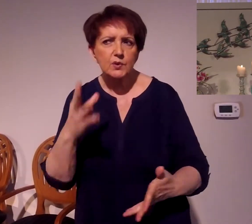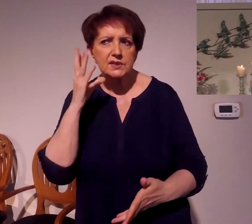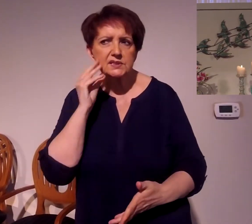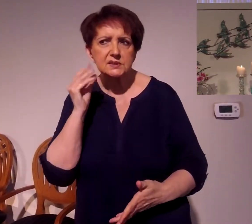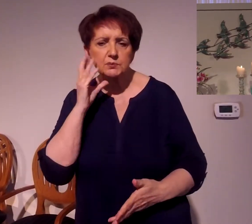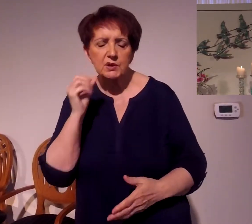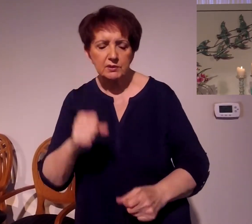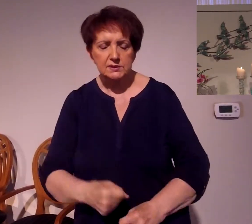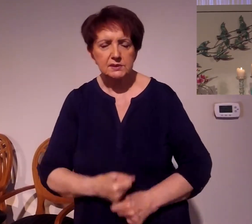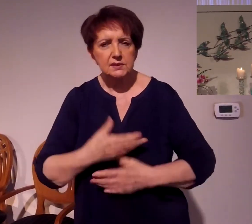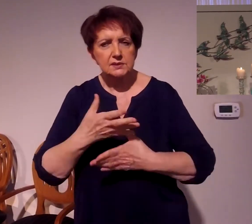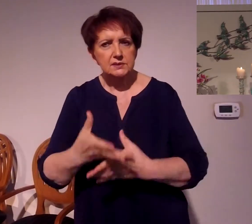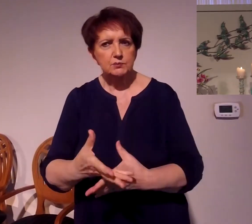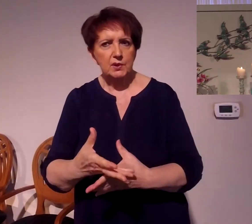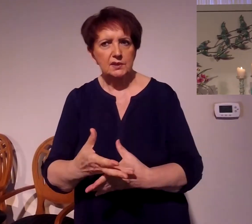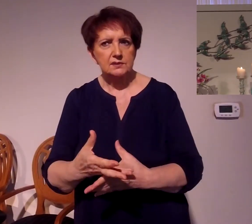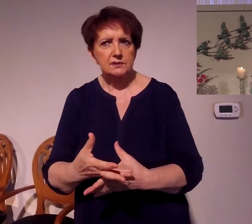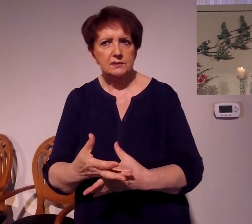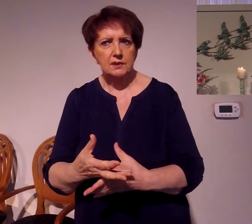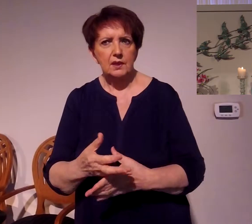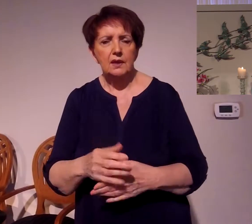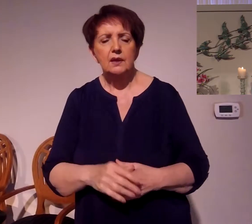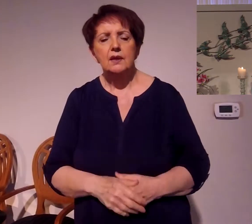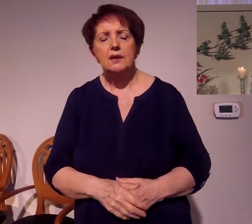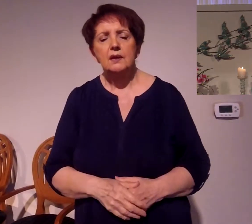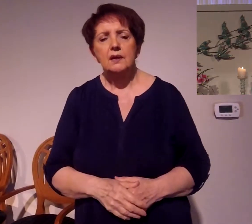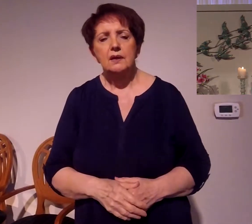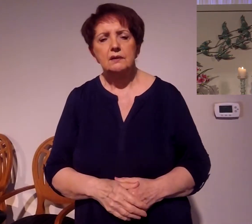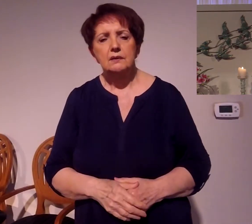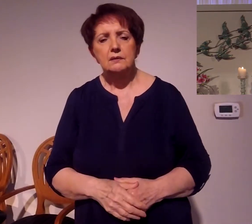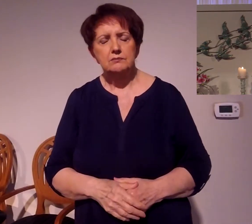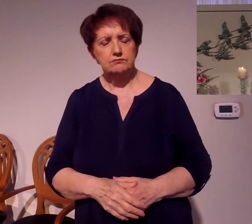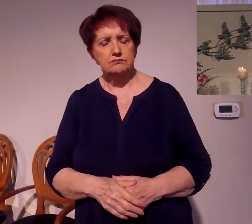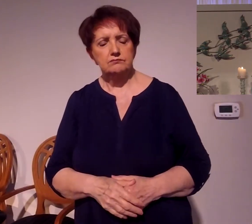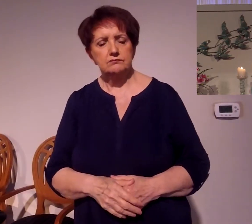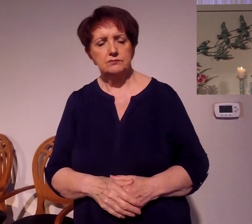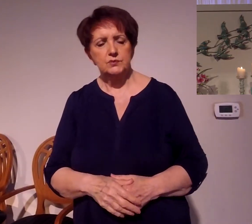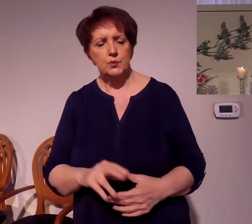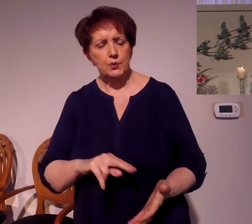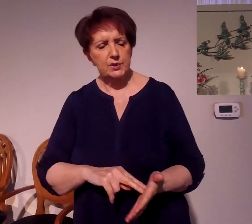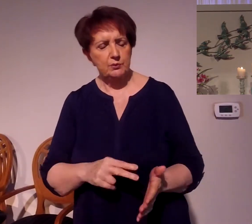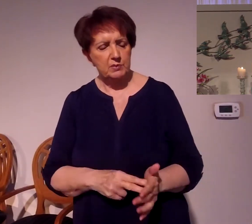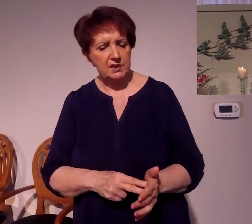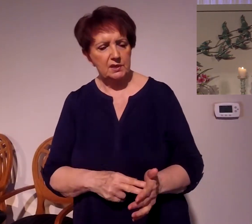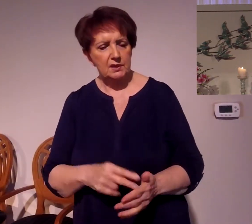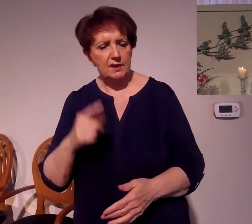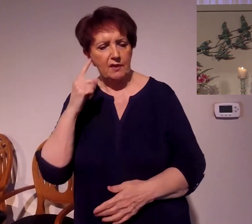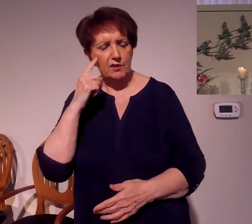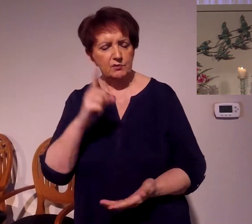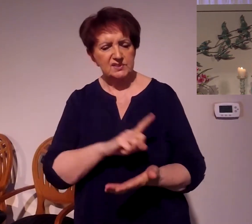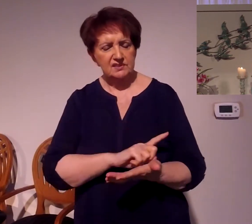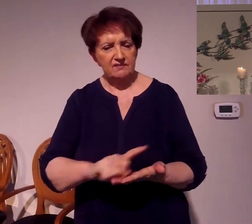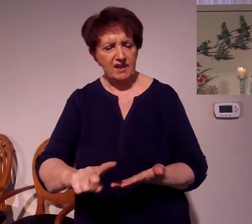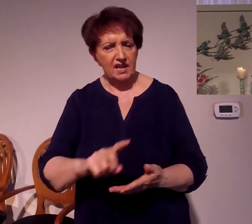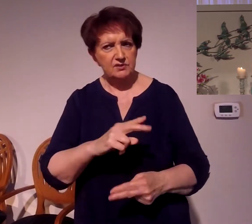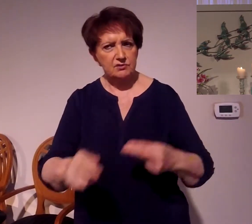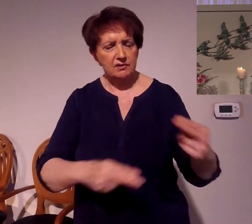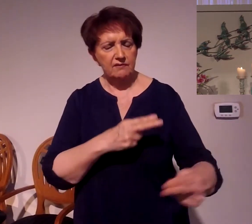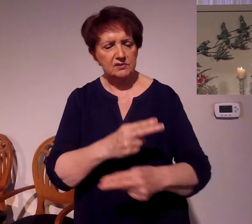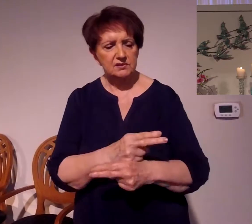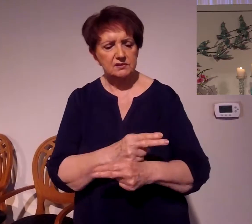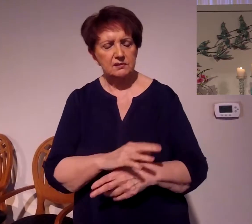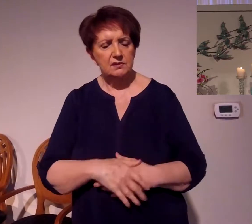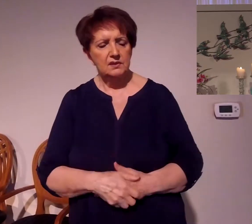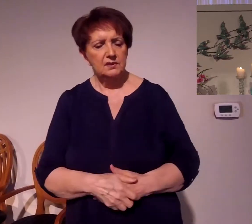and express. And I went, wait a minute, what do you mean? I thought it was a divine universe. Oh, I